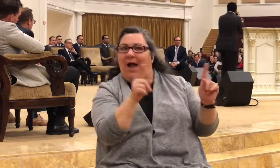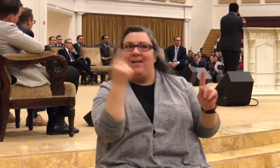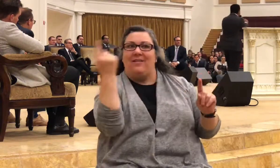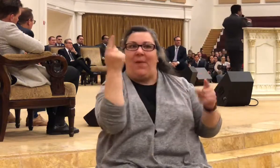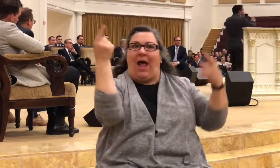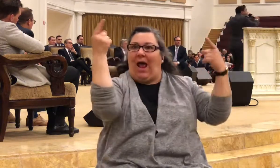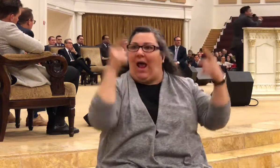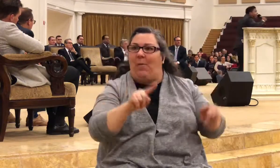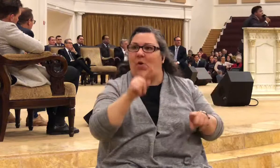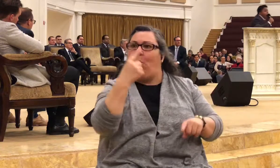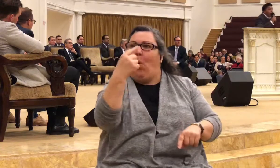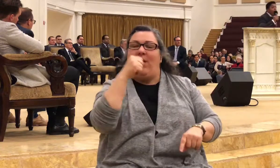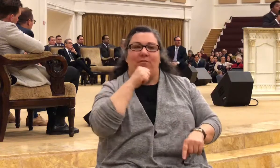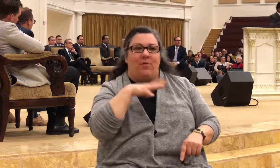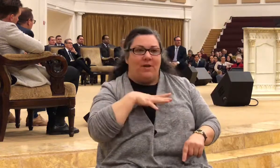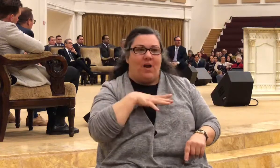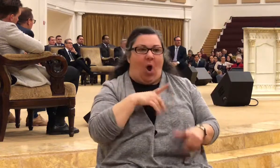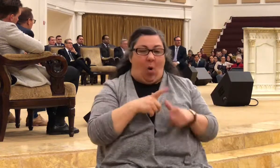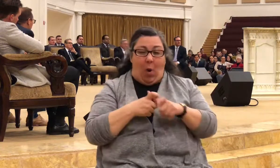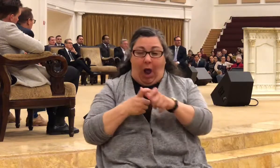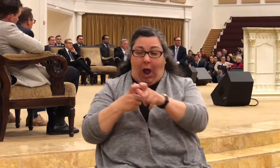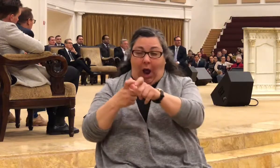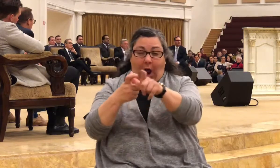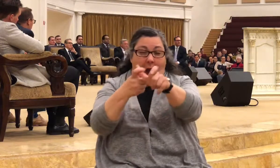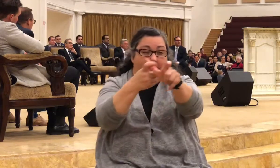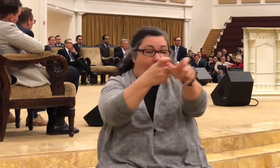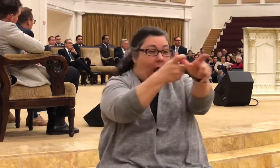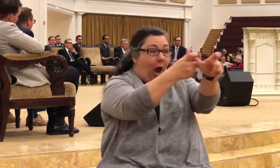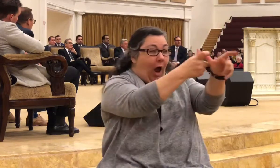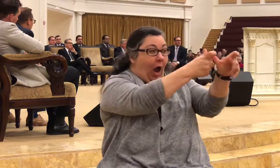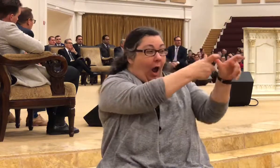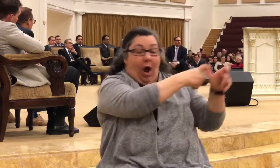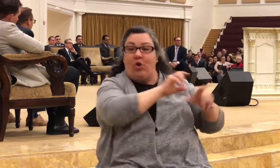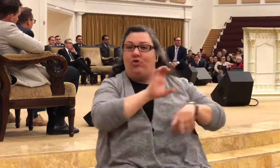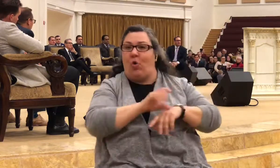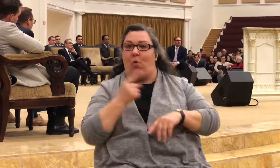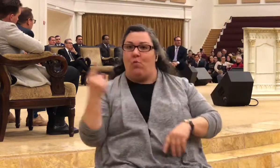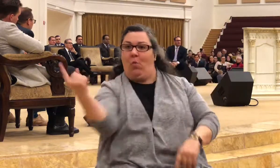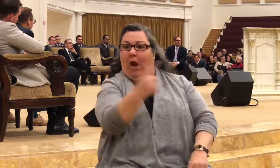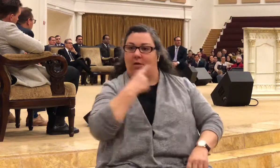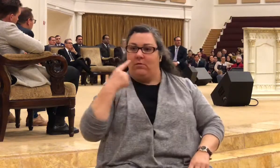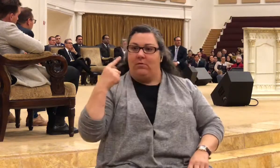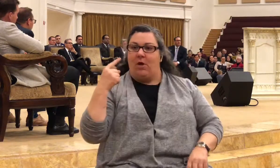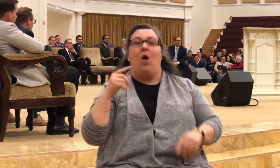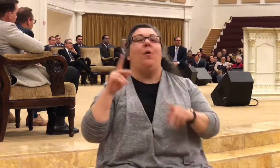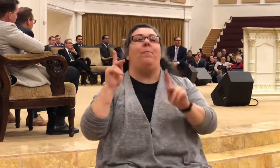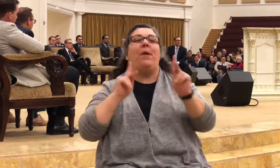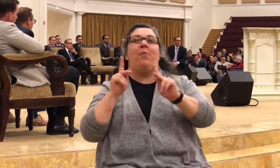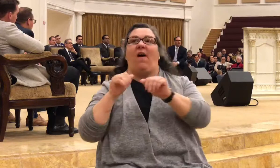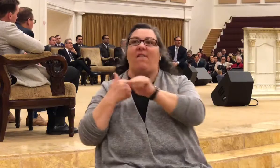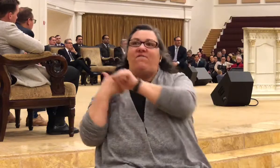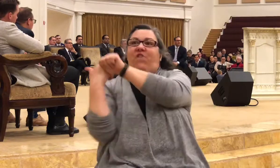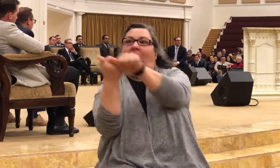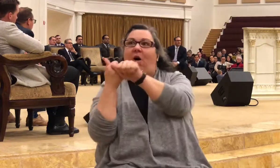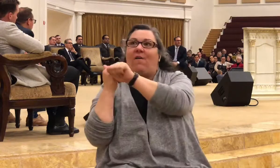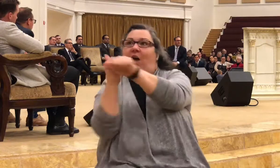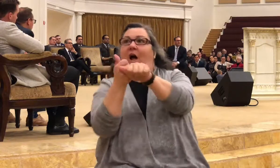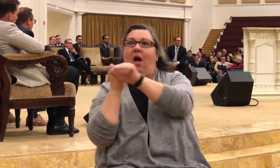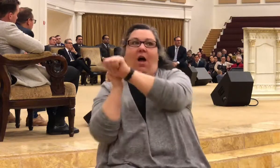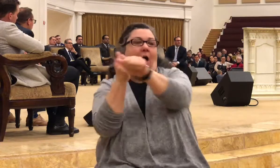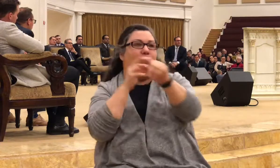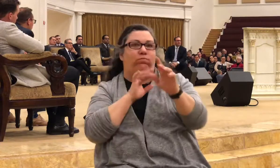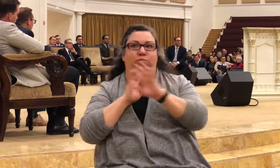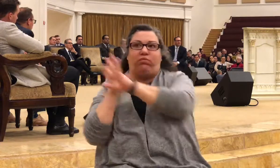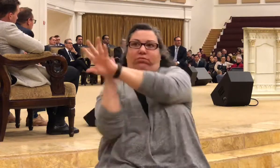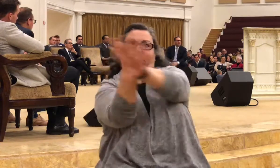I remember one sister, and she began to run all around that church. And 1, 2, 3 began to follow her. And the power of God began